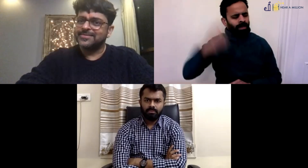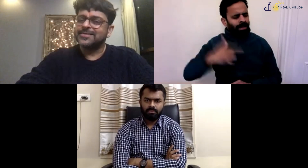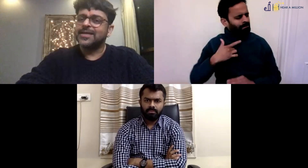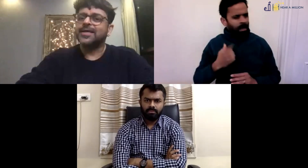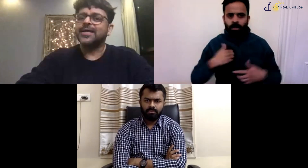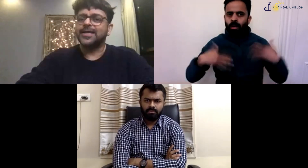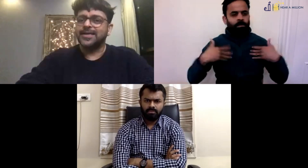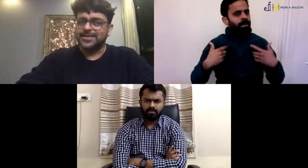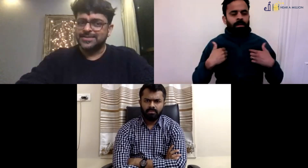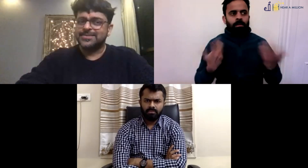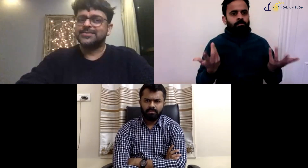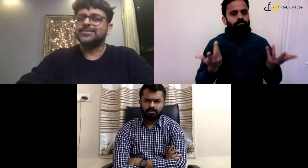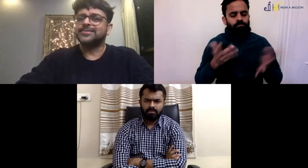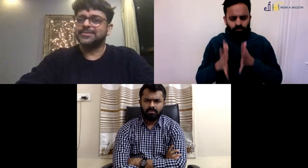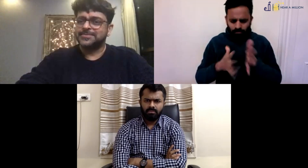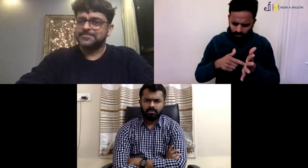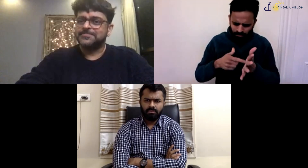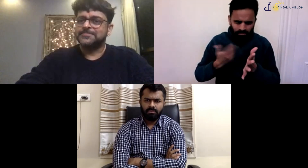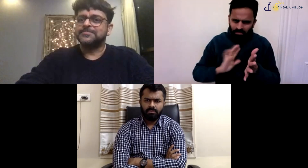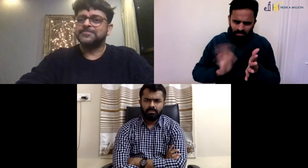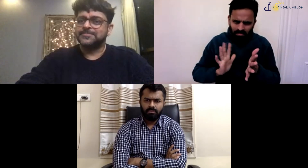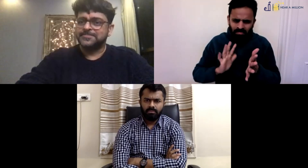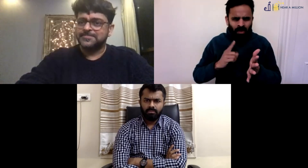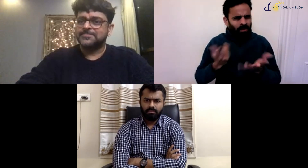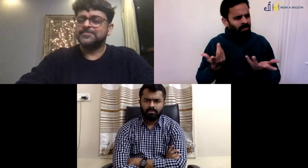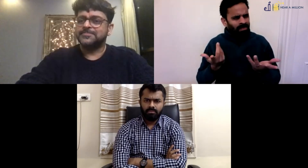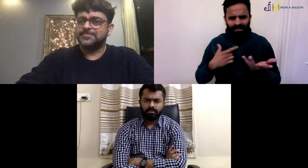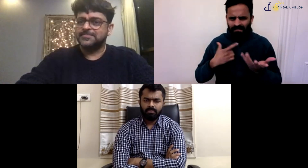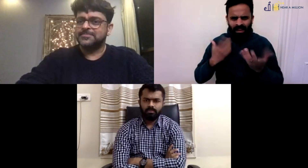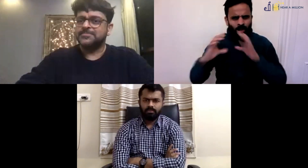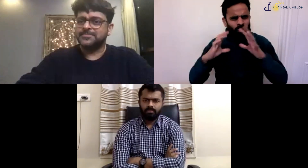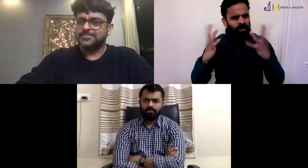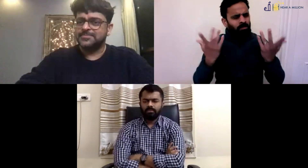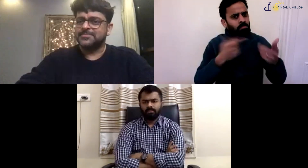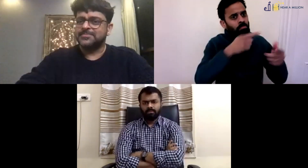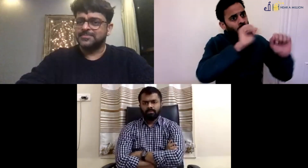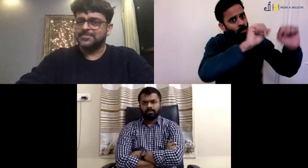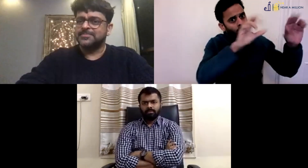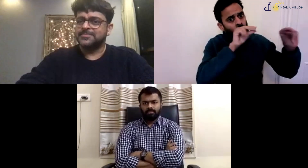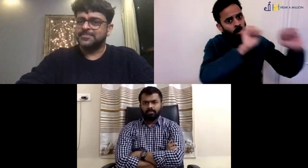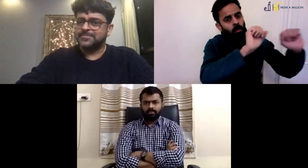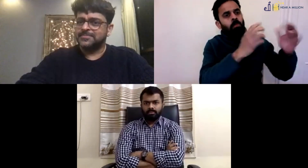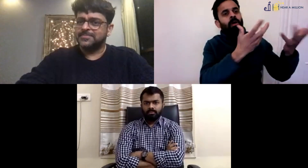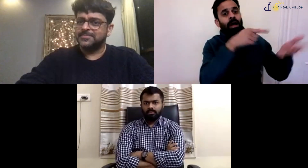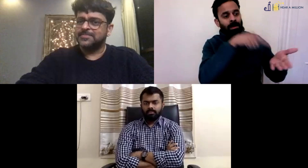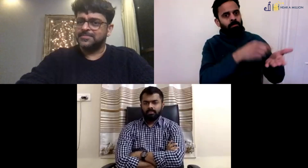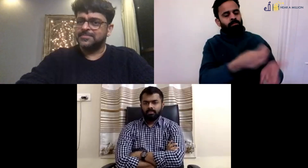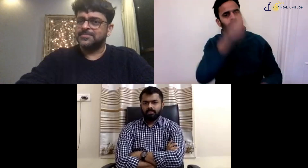So that just had it in my mind all my life and didn't make me happy at all. So